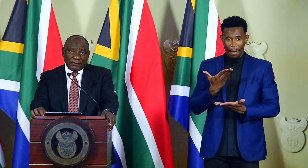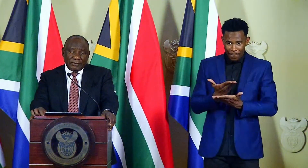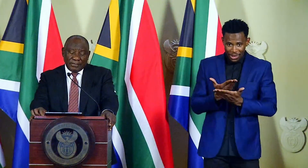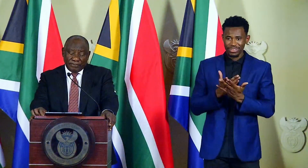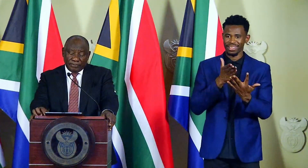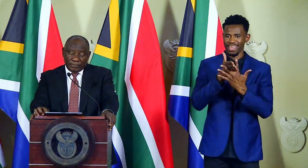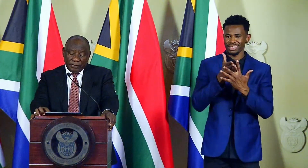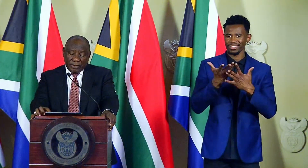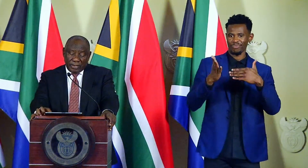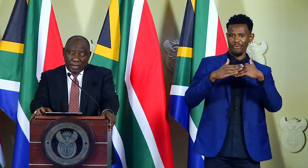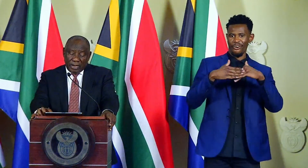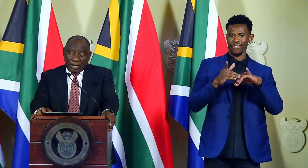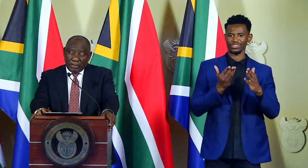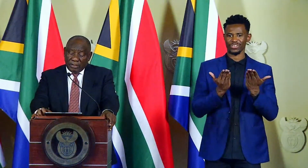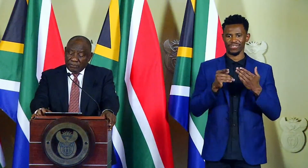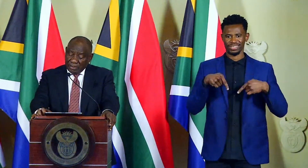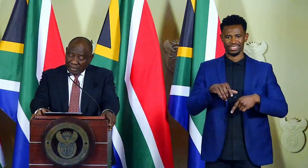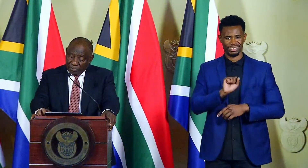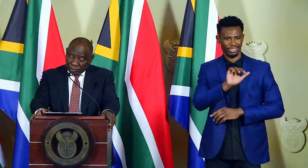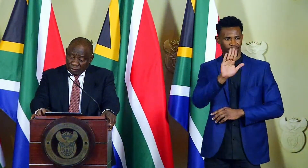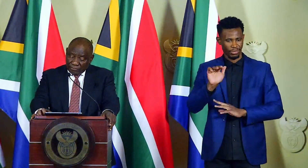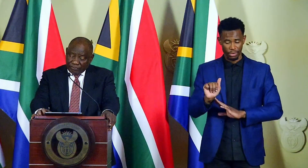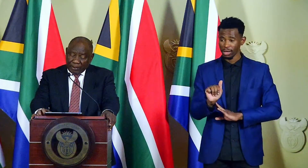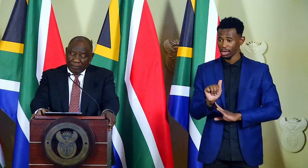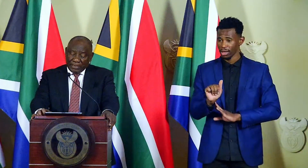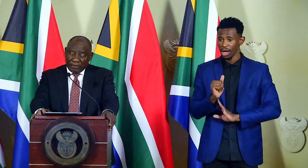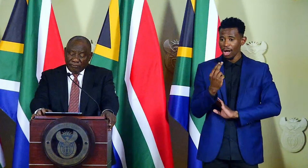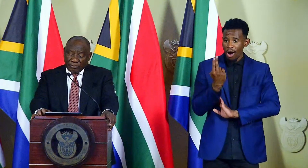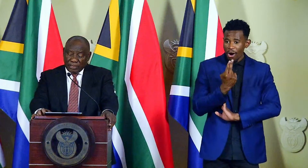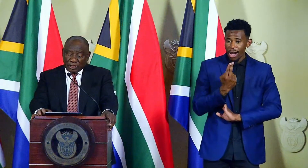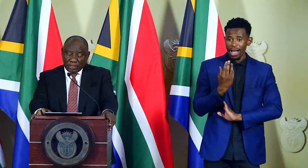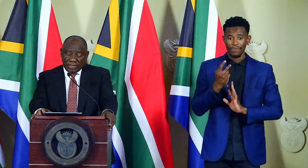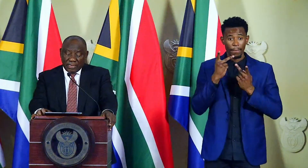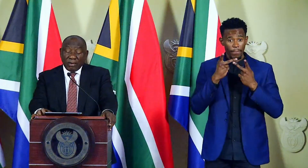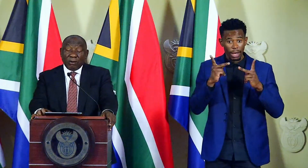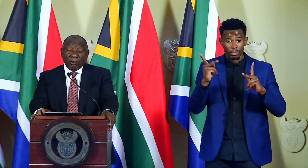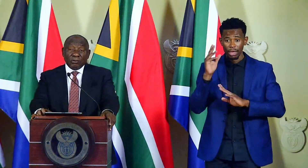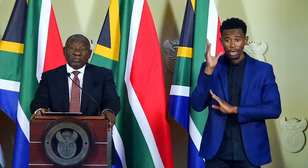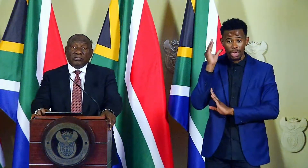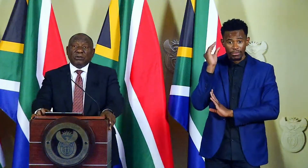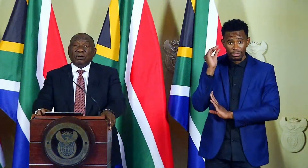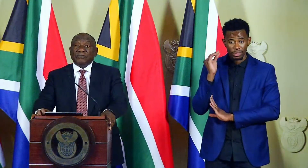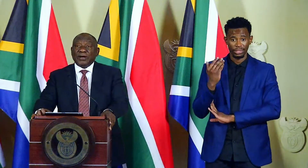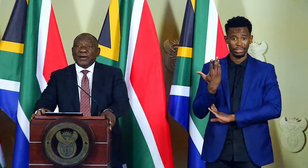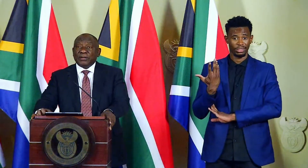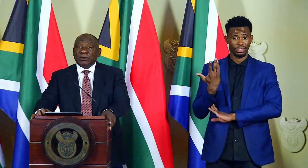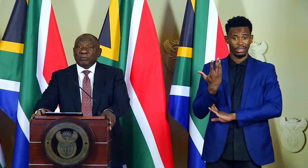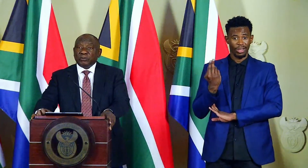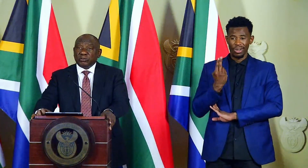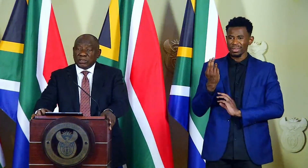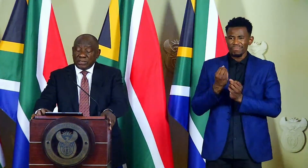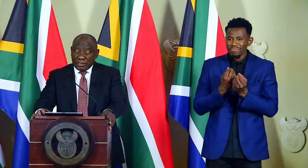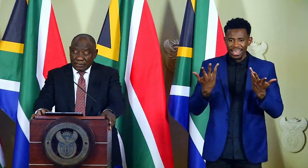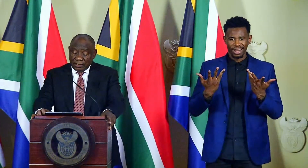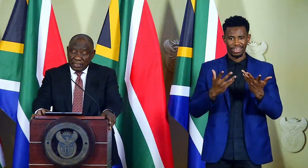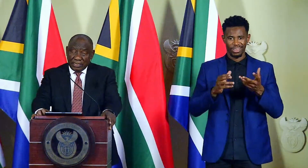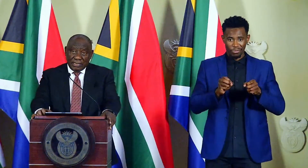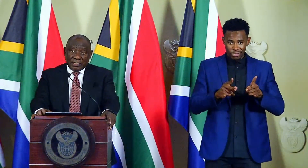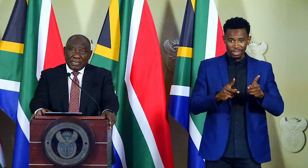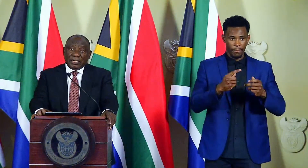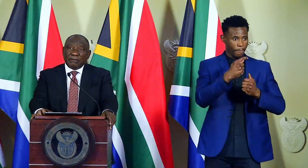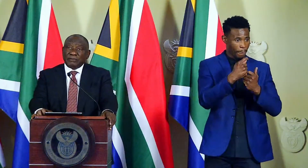in our country. They'll be able to have public information and a host of other